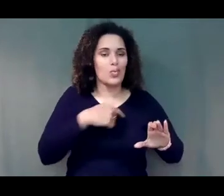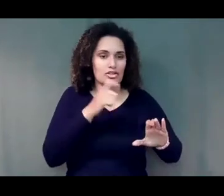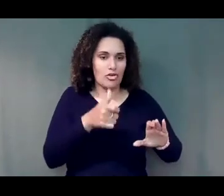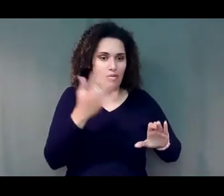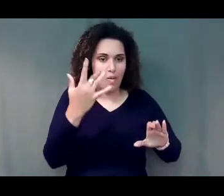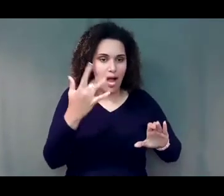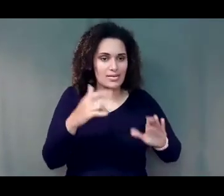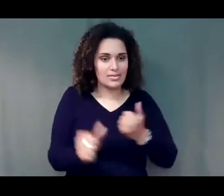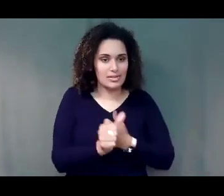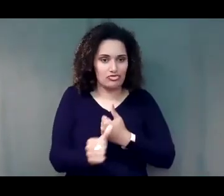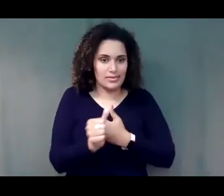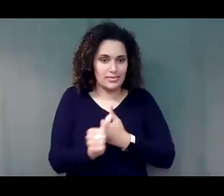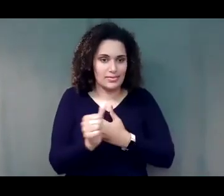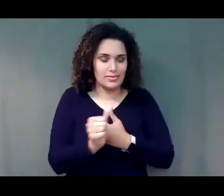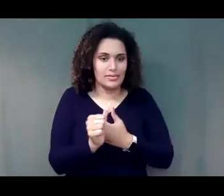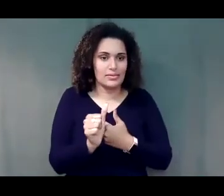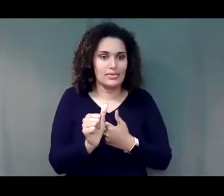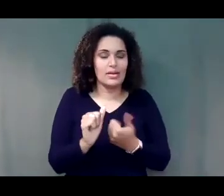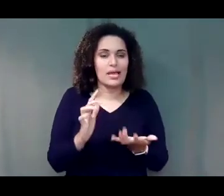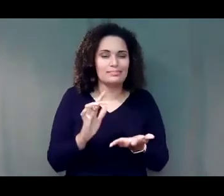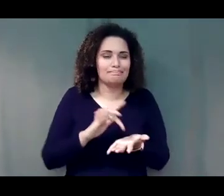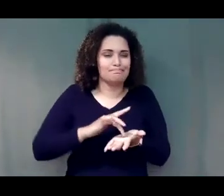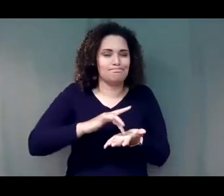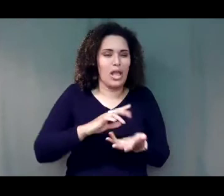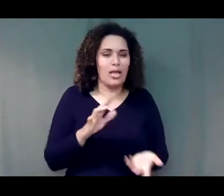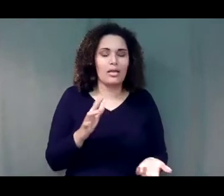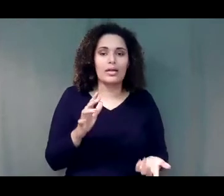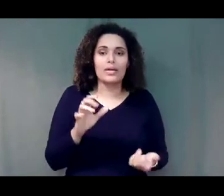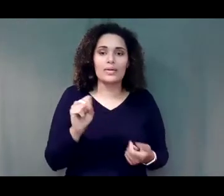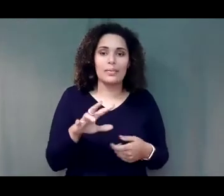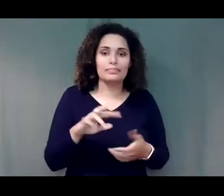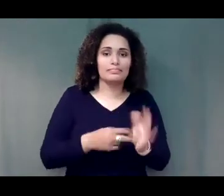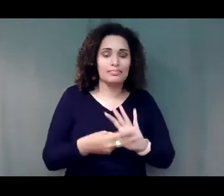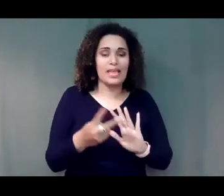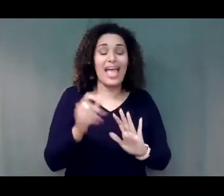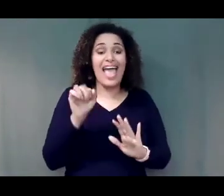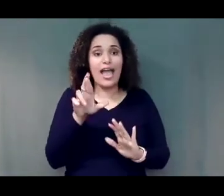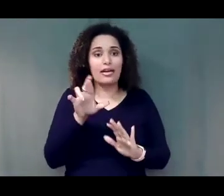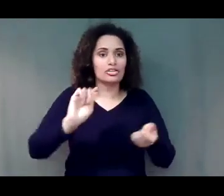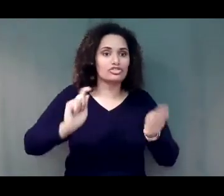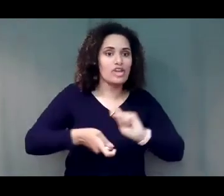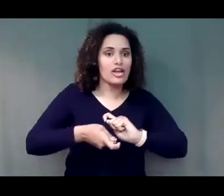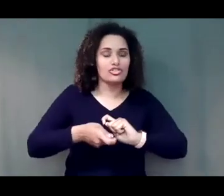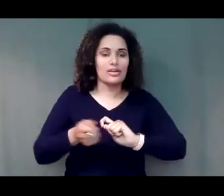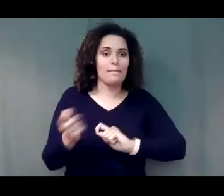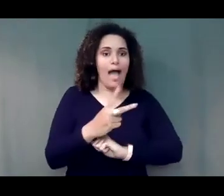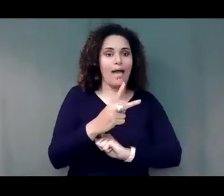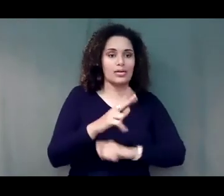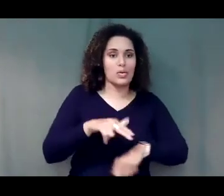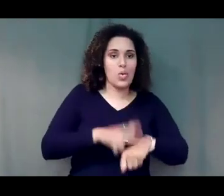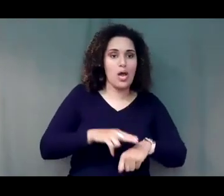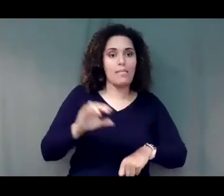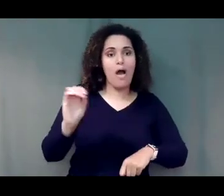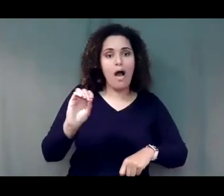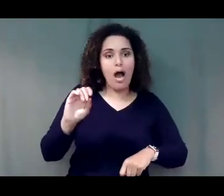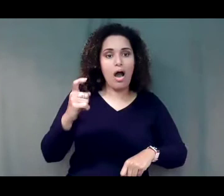dangerous. It's poison. It when it hits open air, it quickly changes back into regular oxygen, but